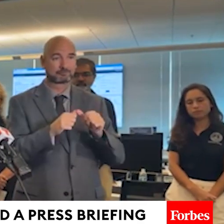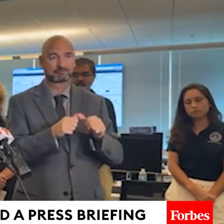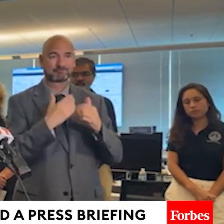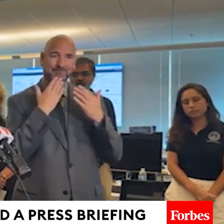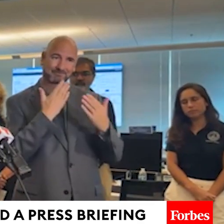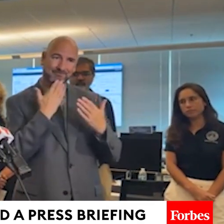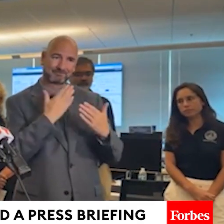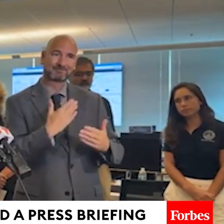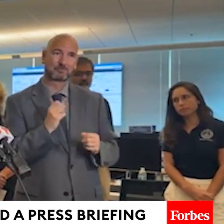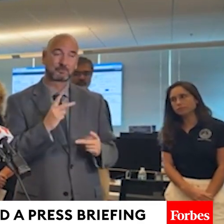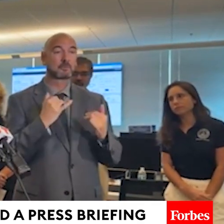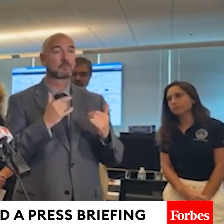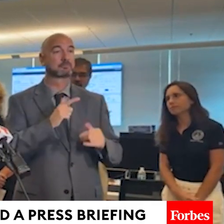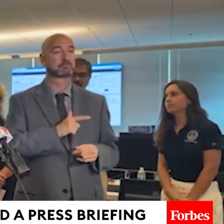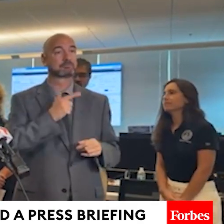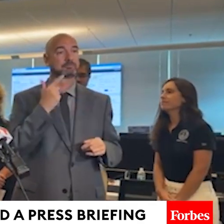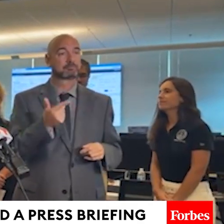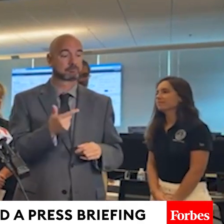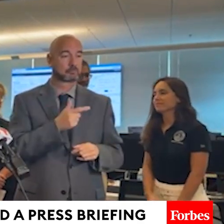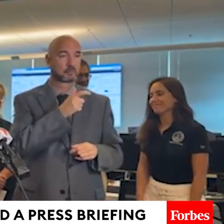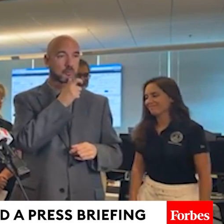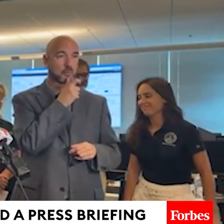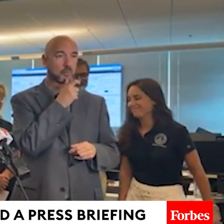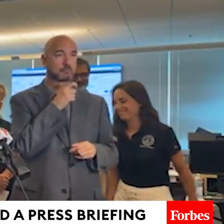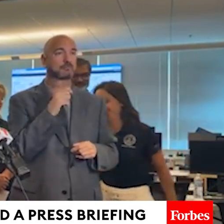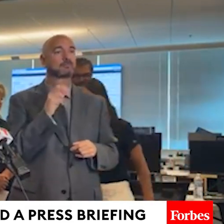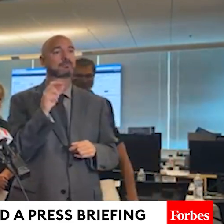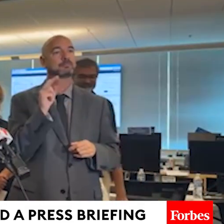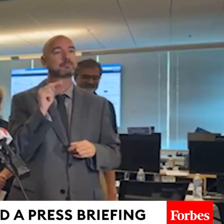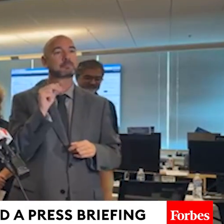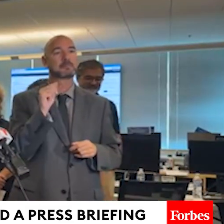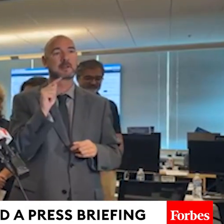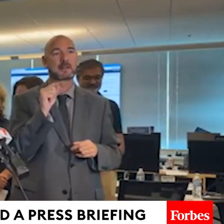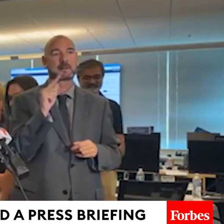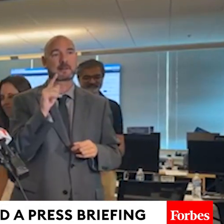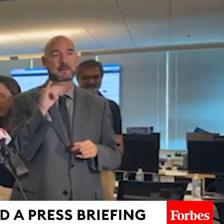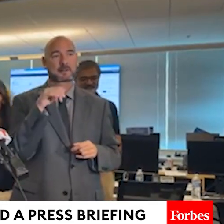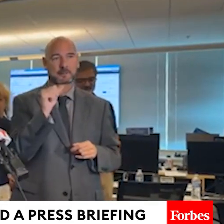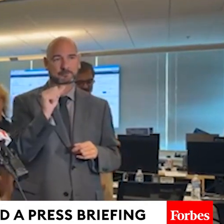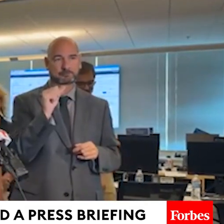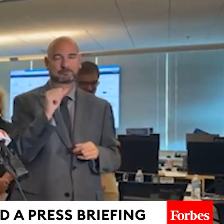we will turn it over to Natalia.